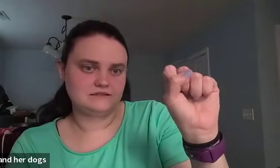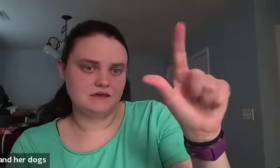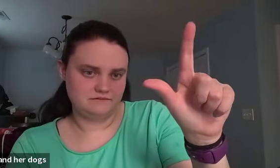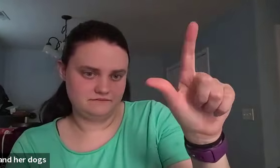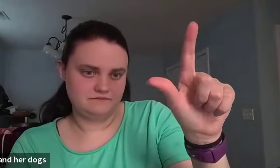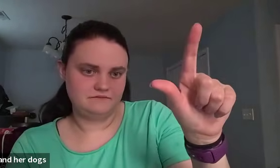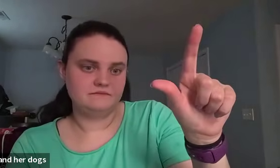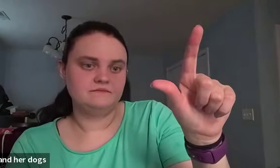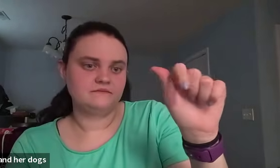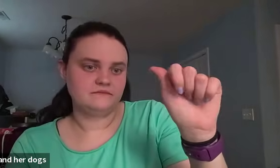ASL.